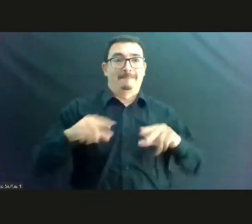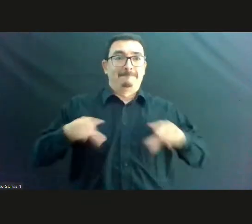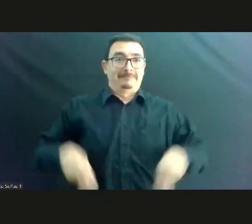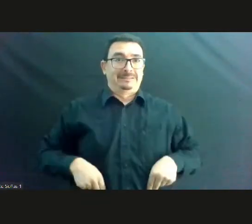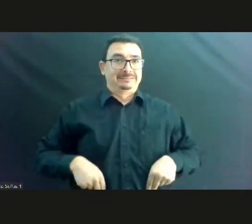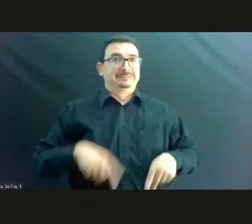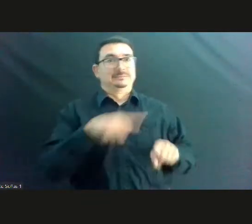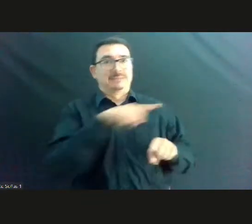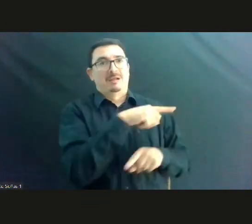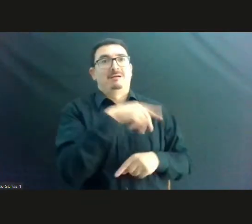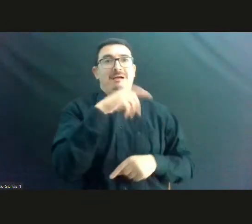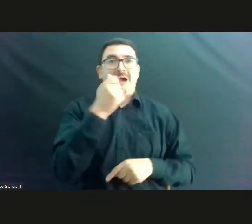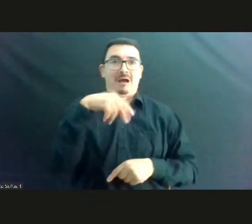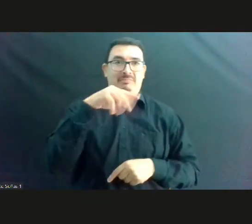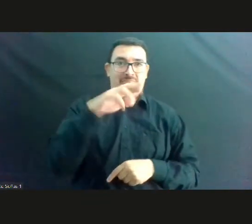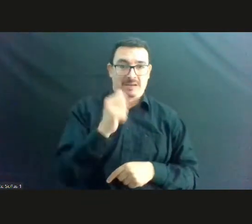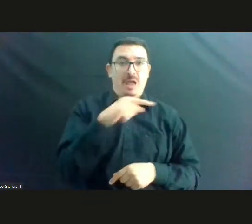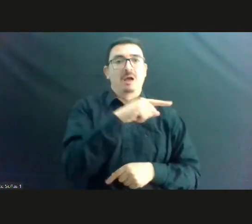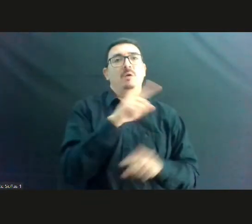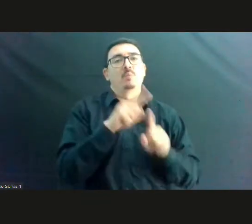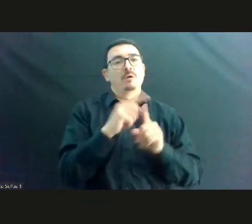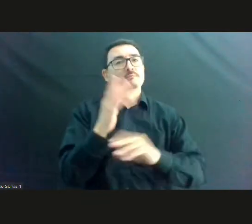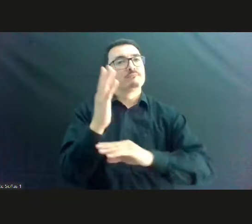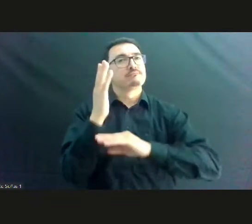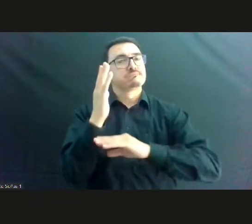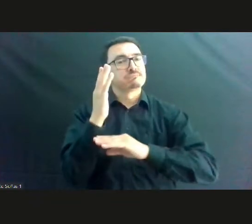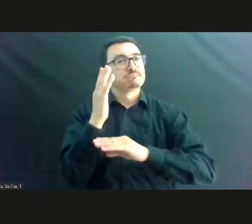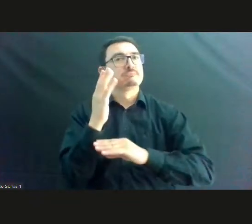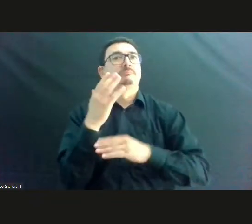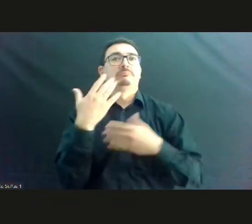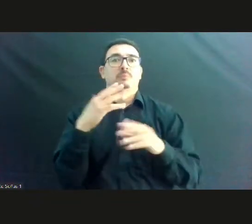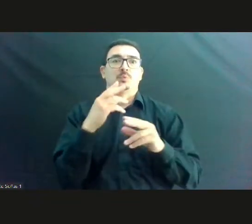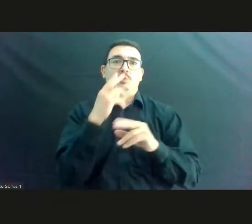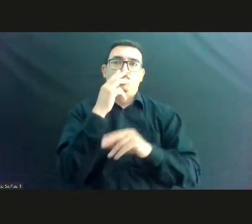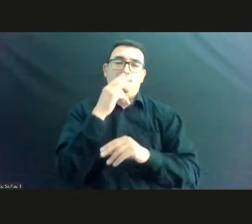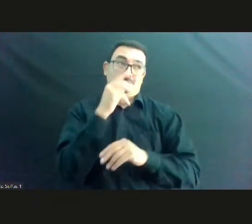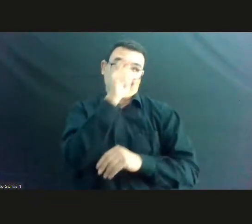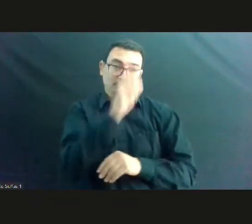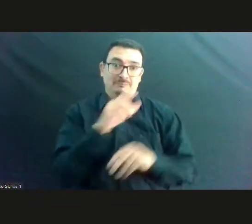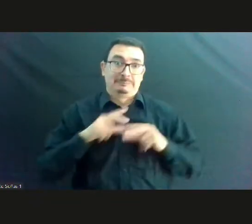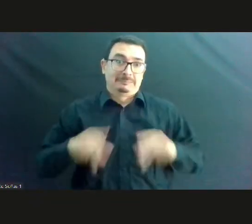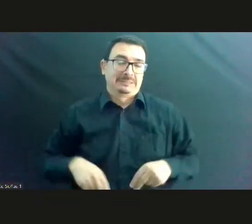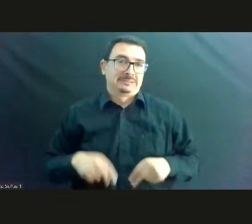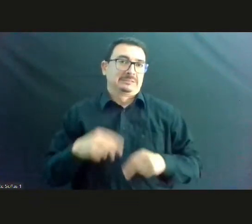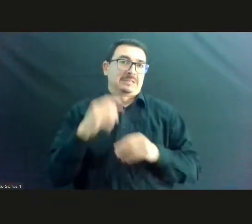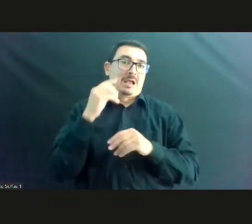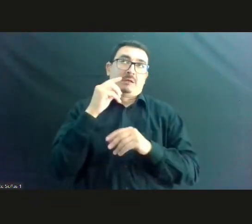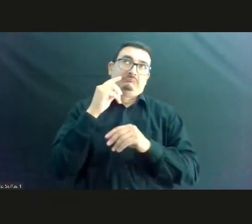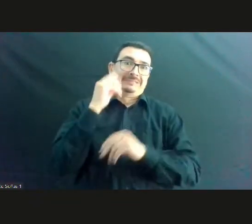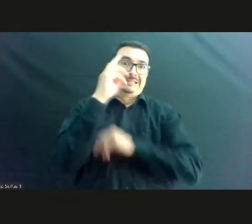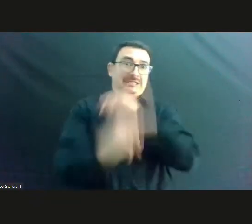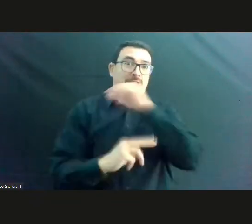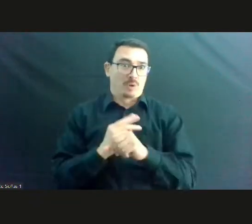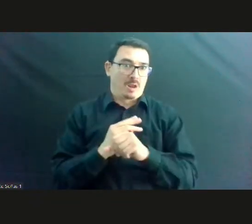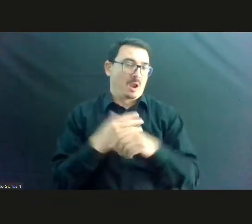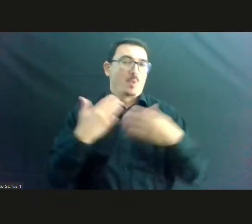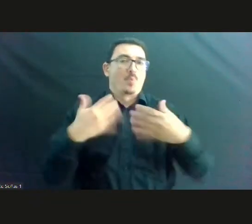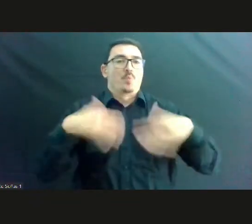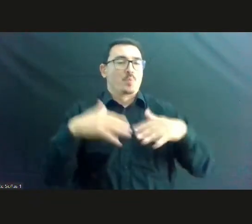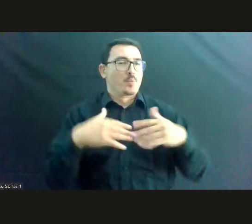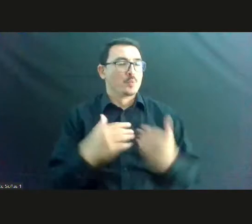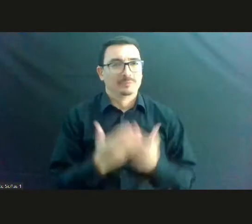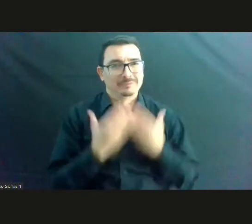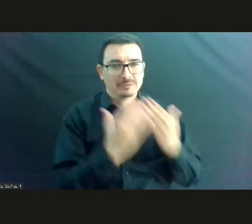Foreign Affairs and Foreign Trade of Barbados. And of course, some of the key points for you to hold on to from what she said is that if we do not